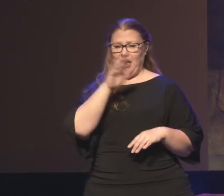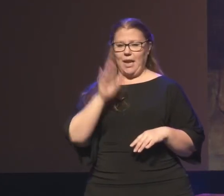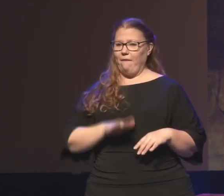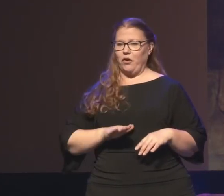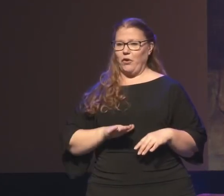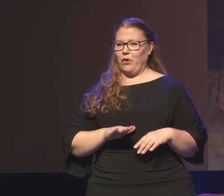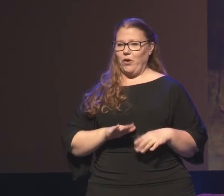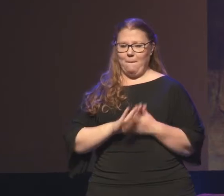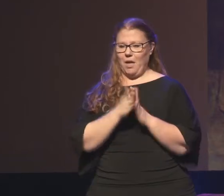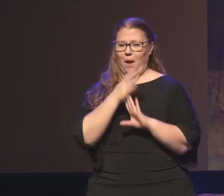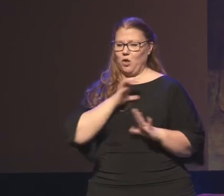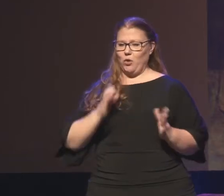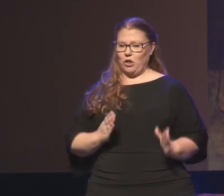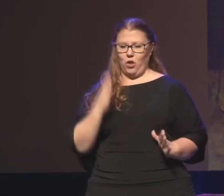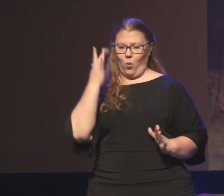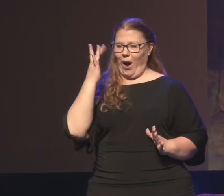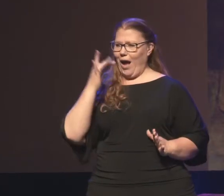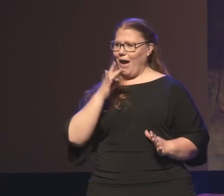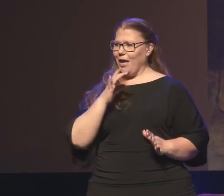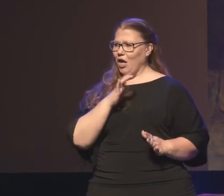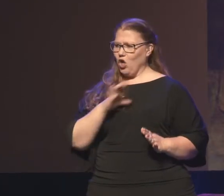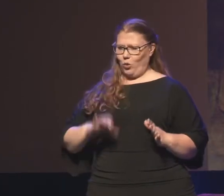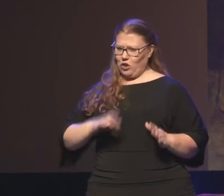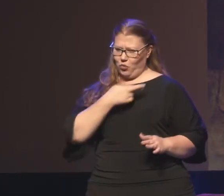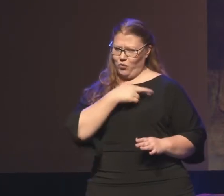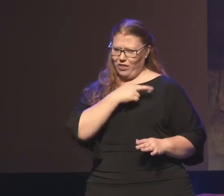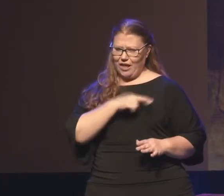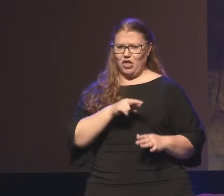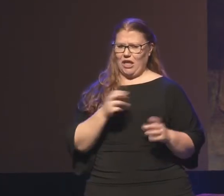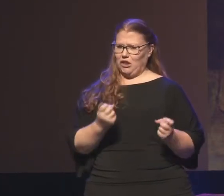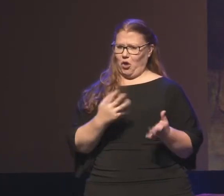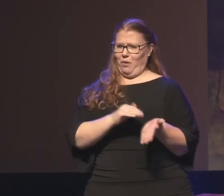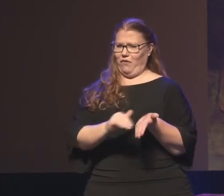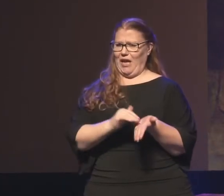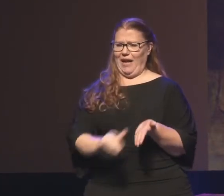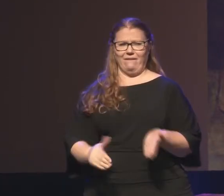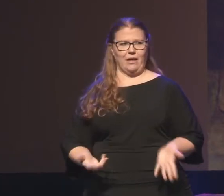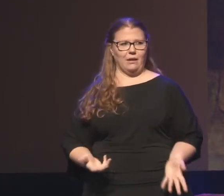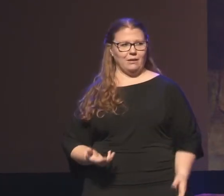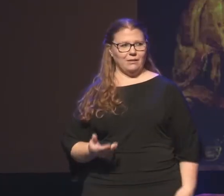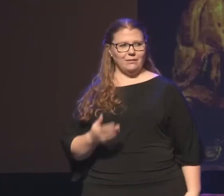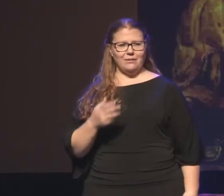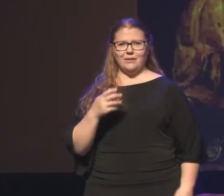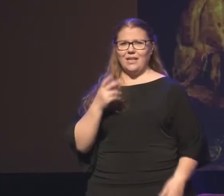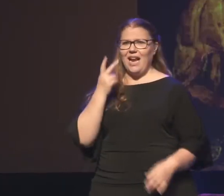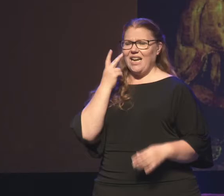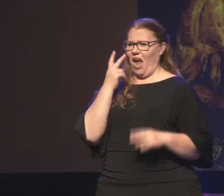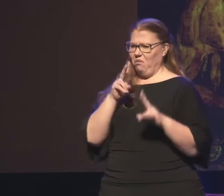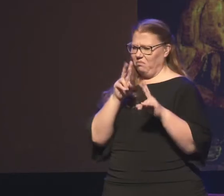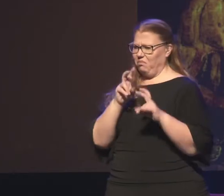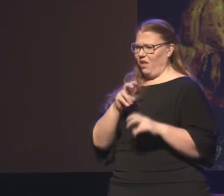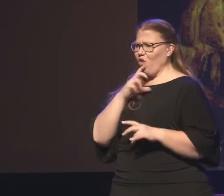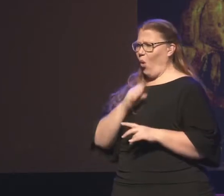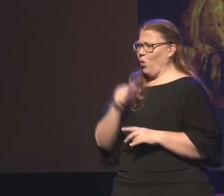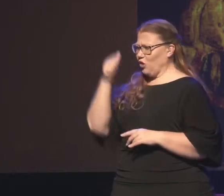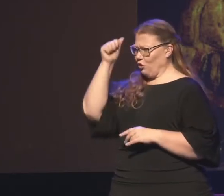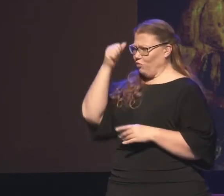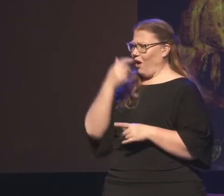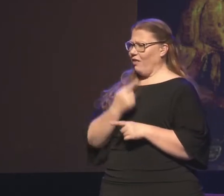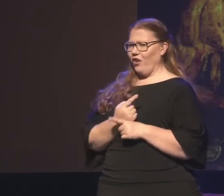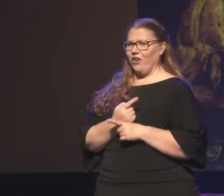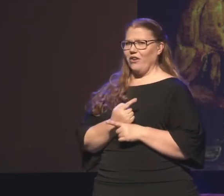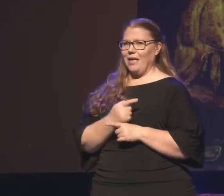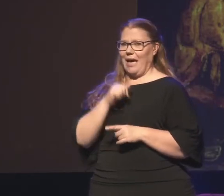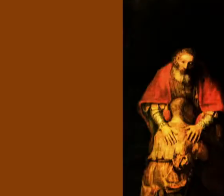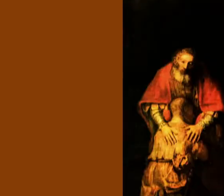too forgiving. Look at the elder brother for a moment. In the actual story, the elder brother isn't